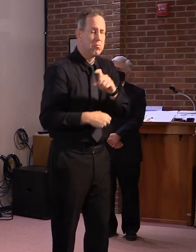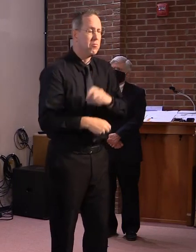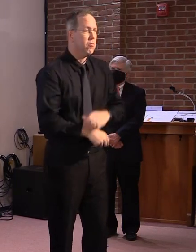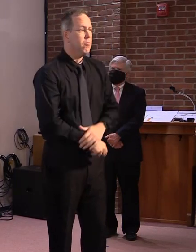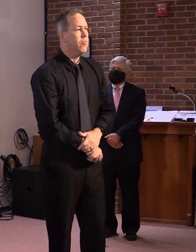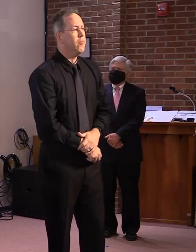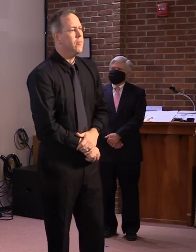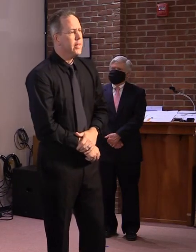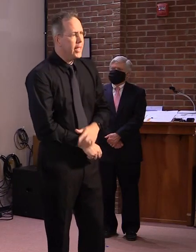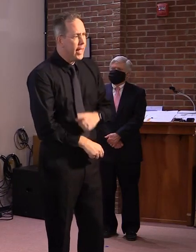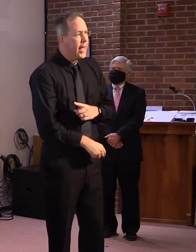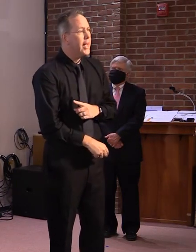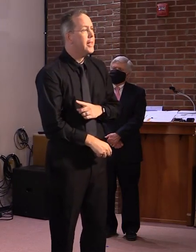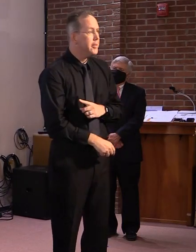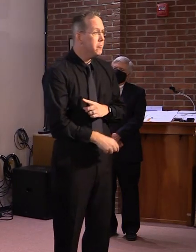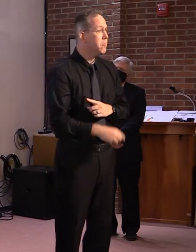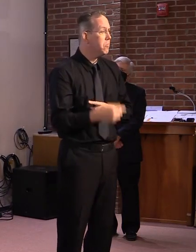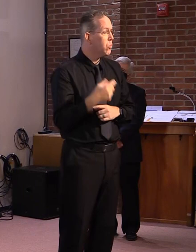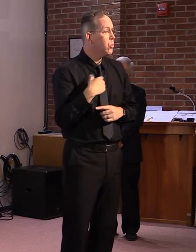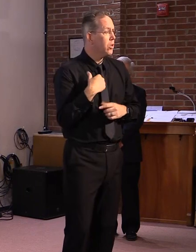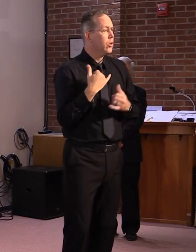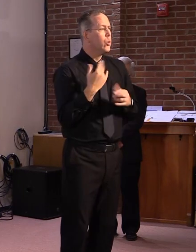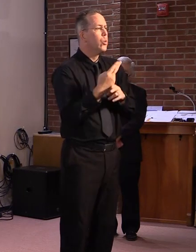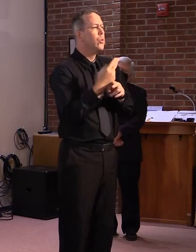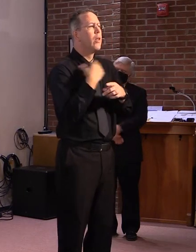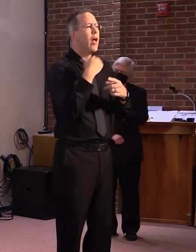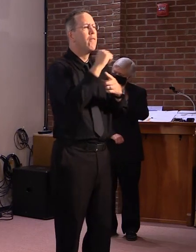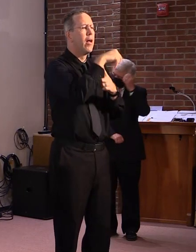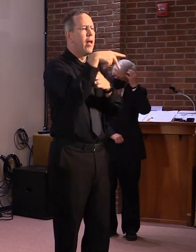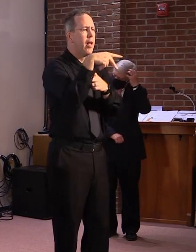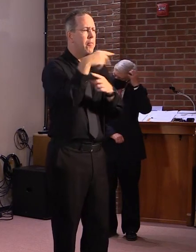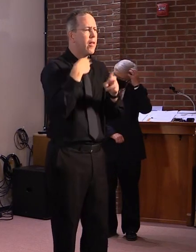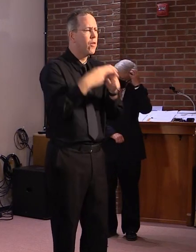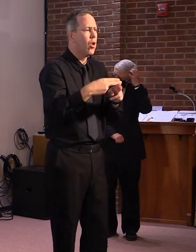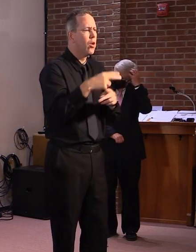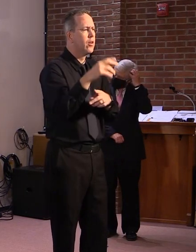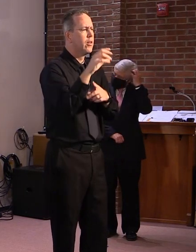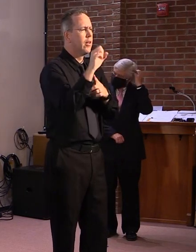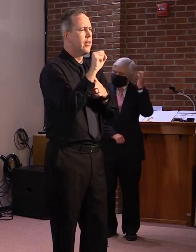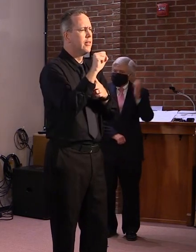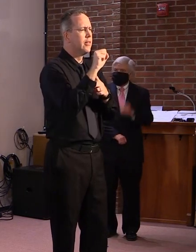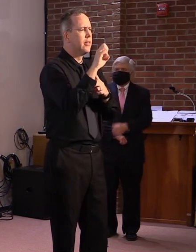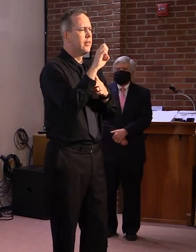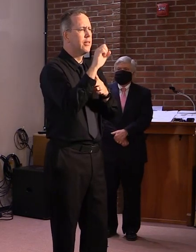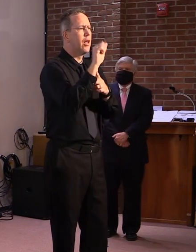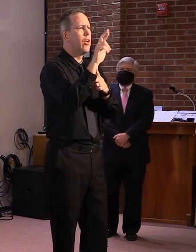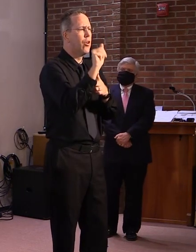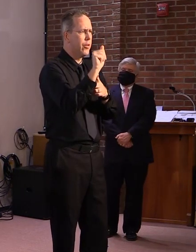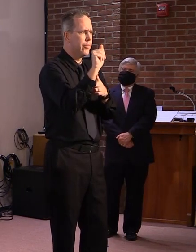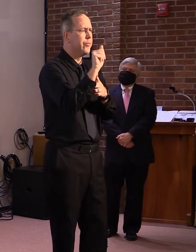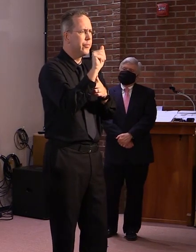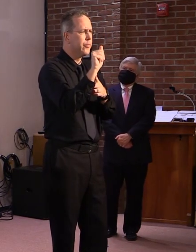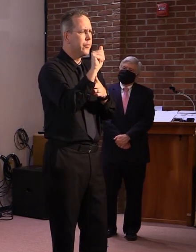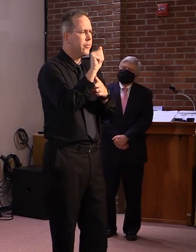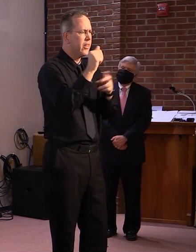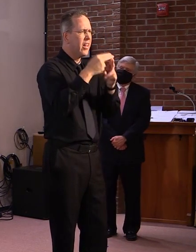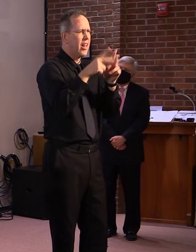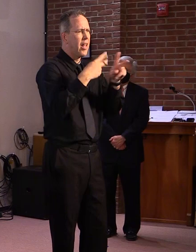been dealing with at this point, but we are, you know, looking at other apps and other forums to do just what you're